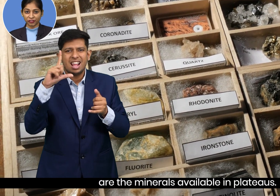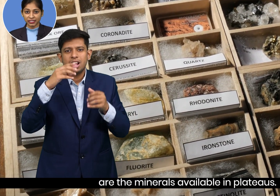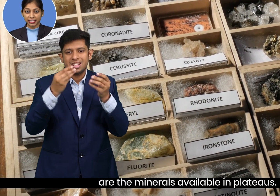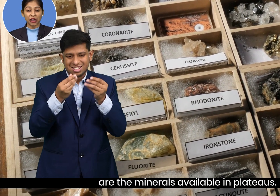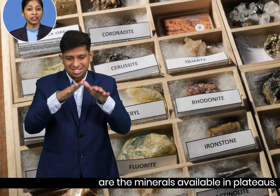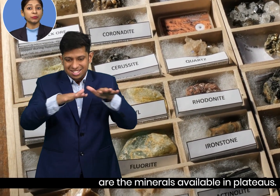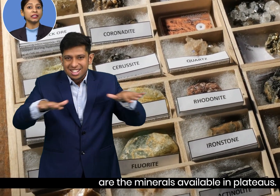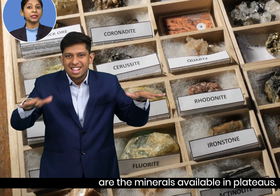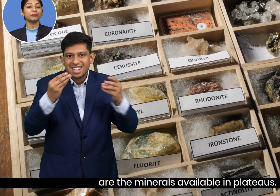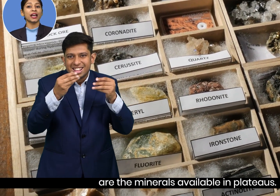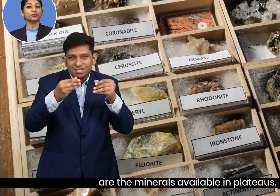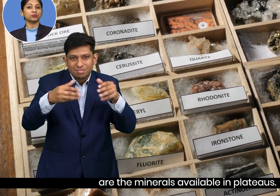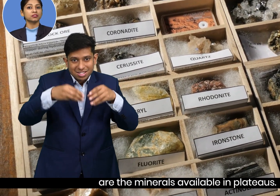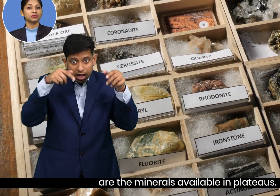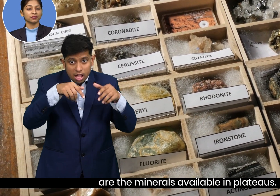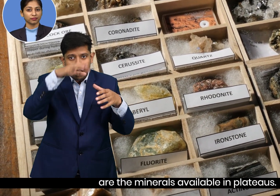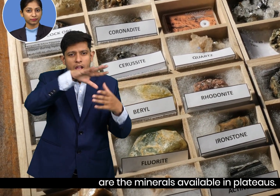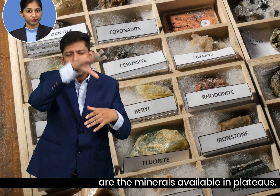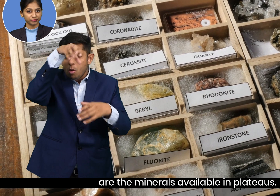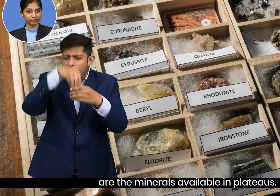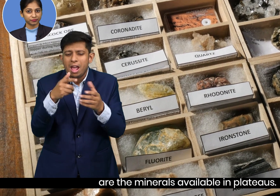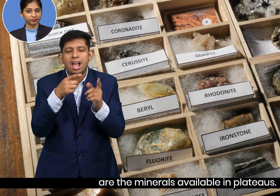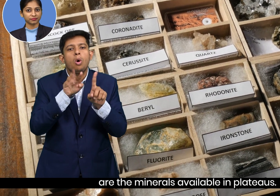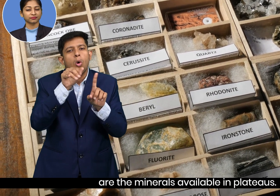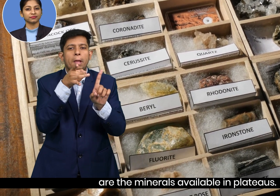are the minerals available in plateaus.